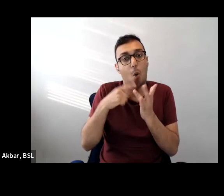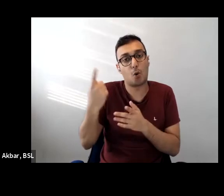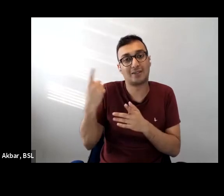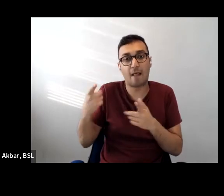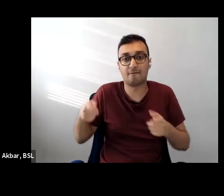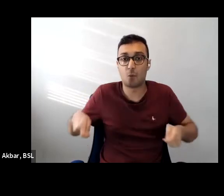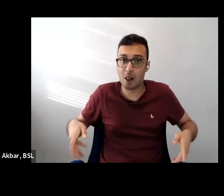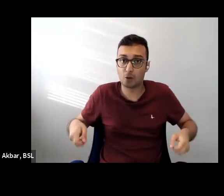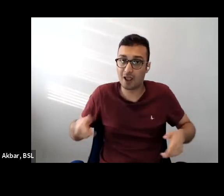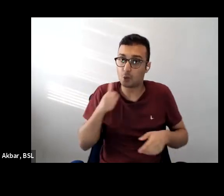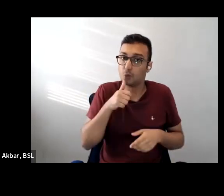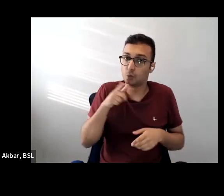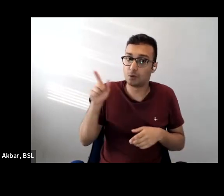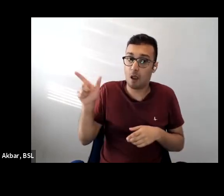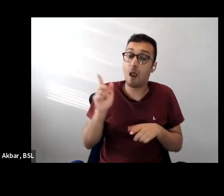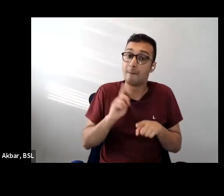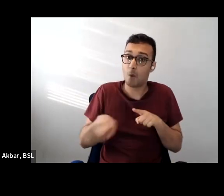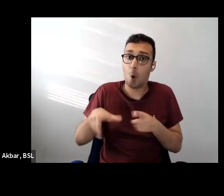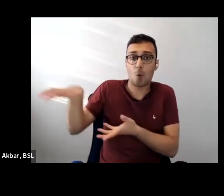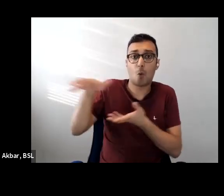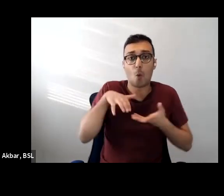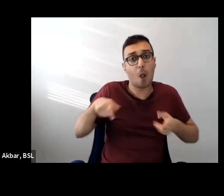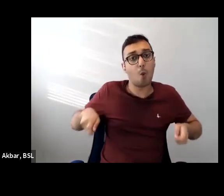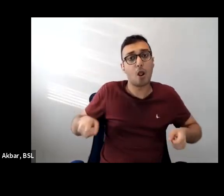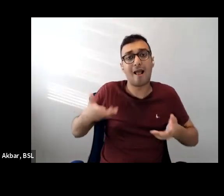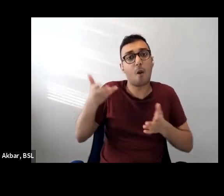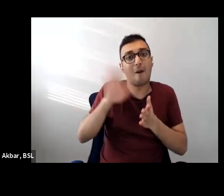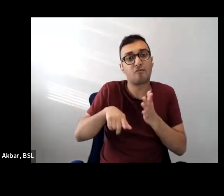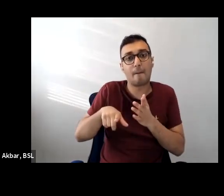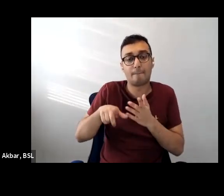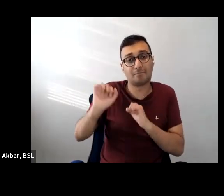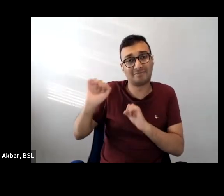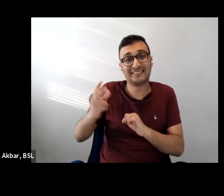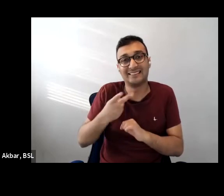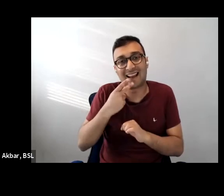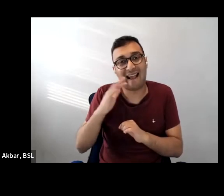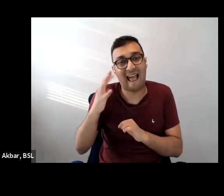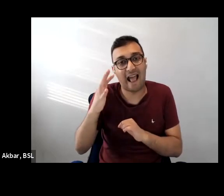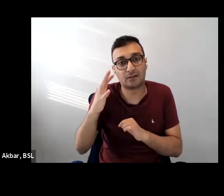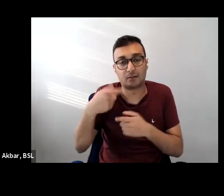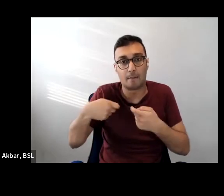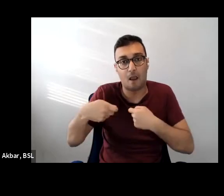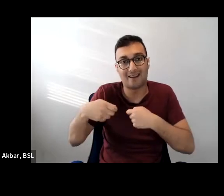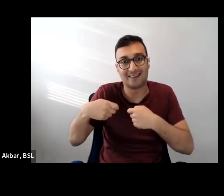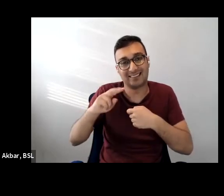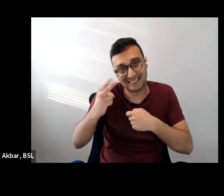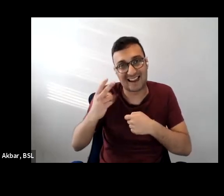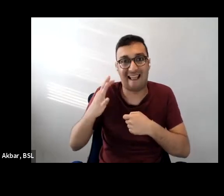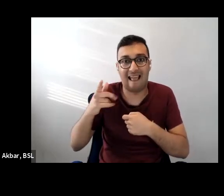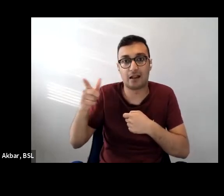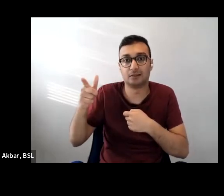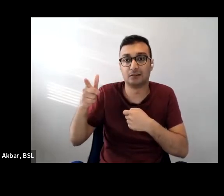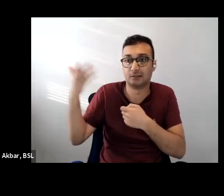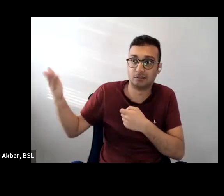them have accessed their wheelchairs from the second-hand market in the city. So if we can move to the next slide. So one of the